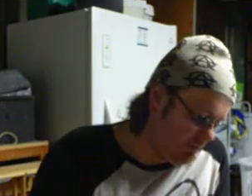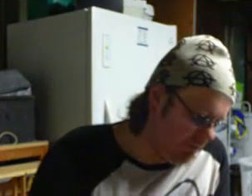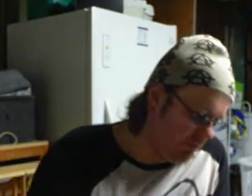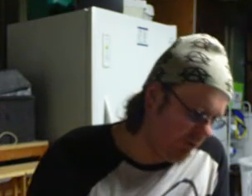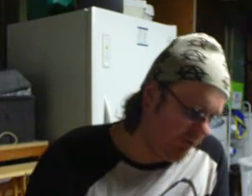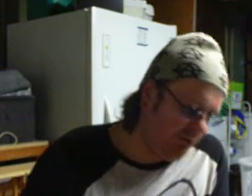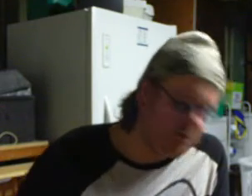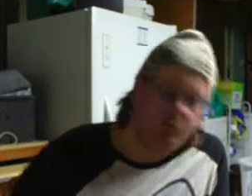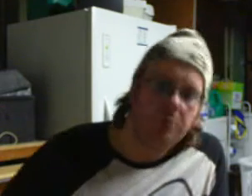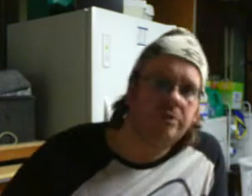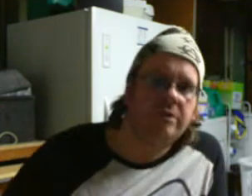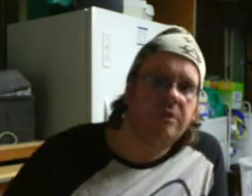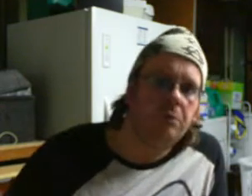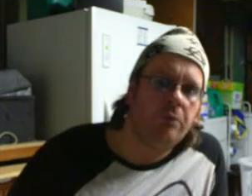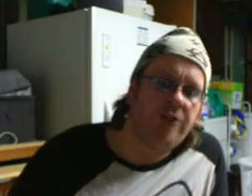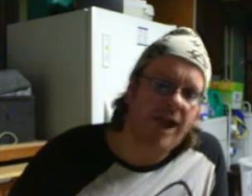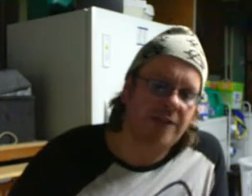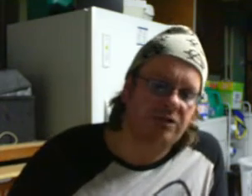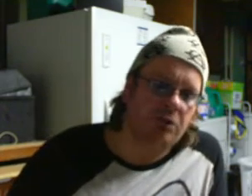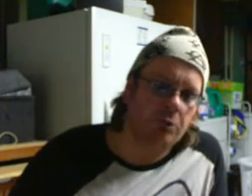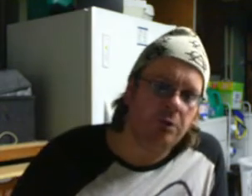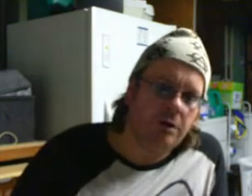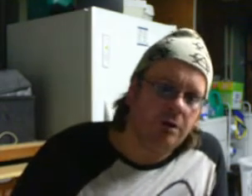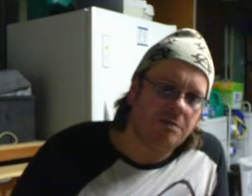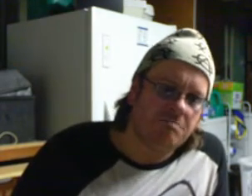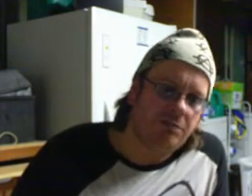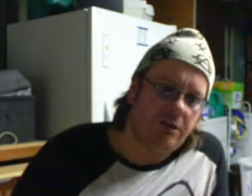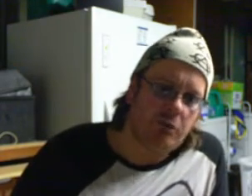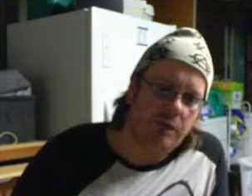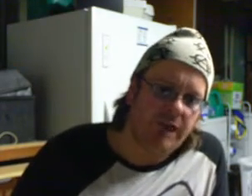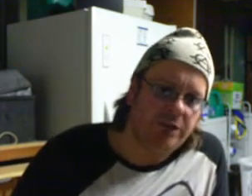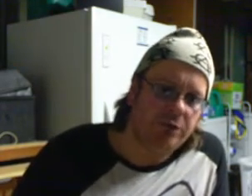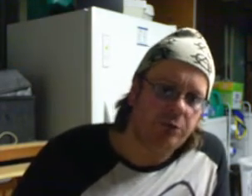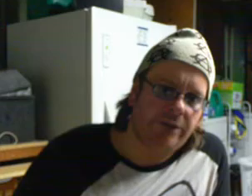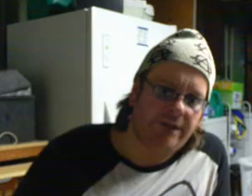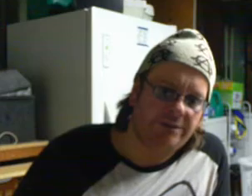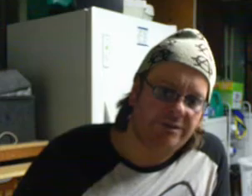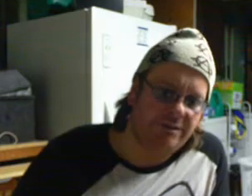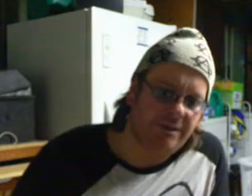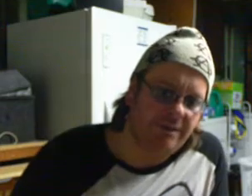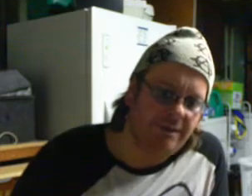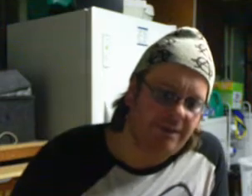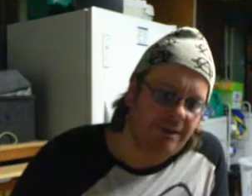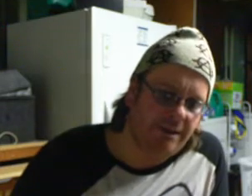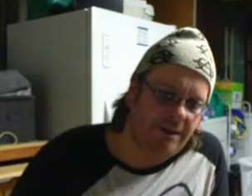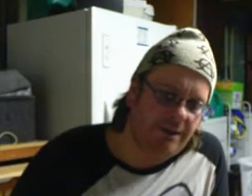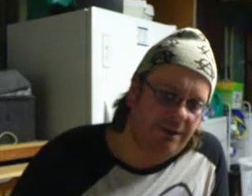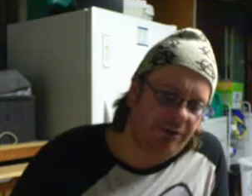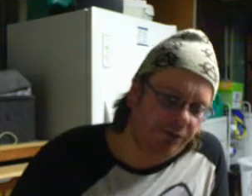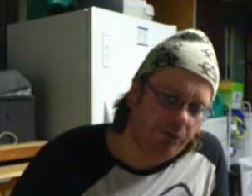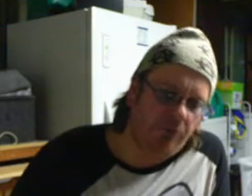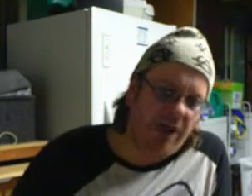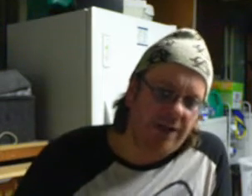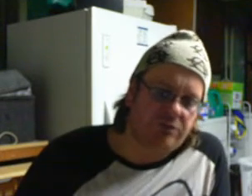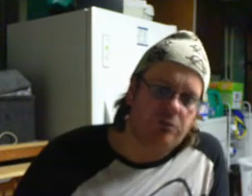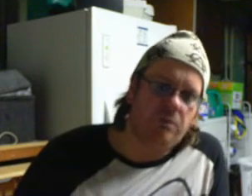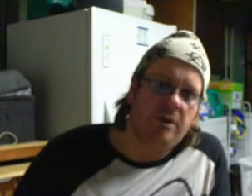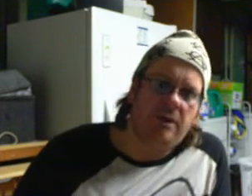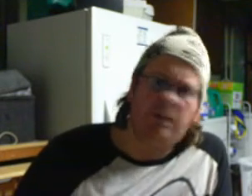while telling you that they won't tax you, but they create new taxes and still tax you and tell